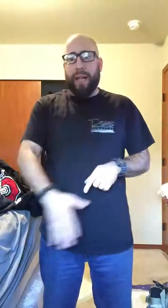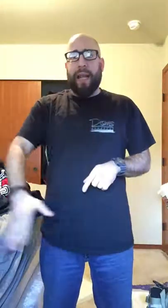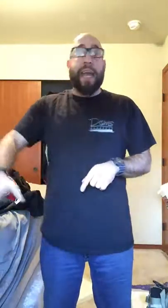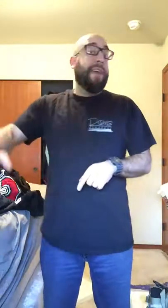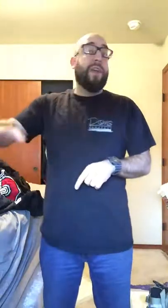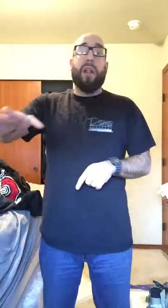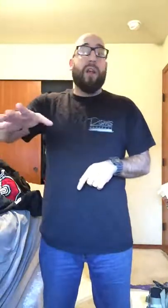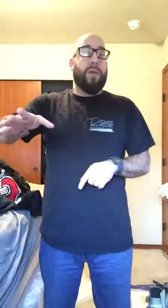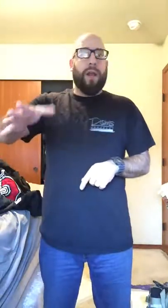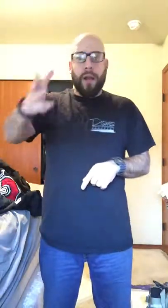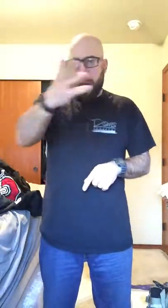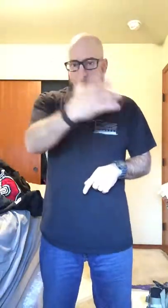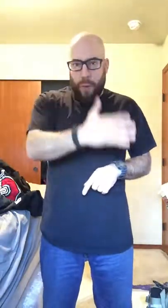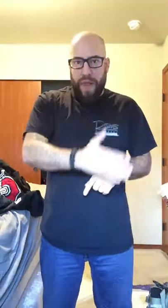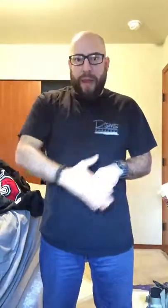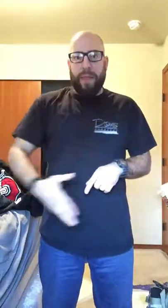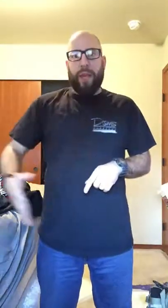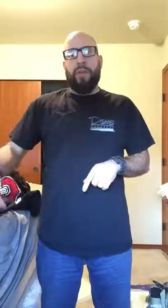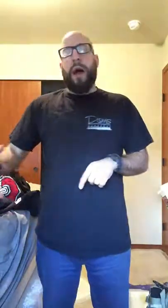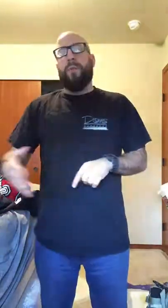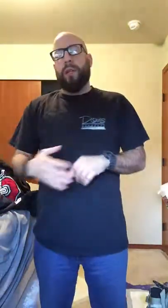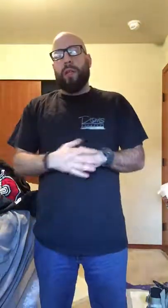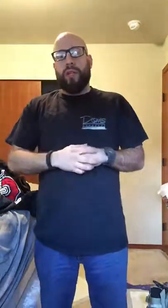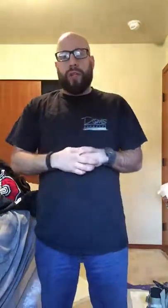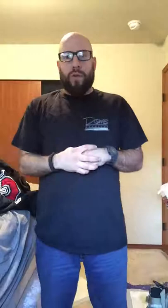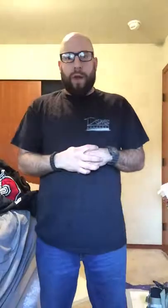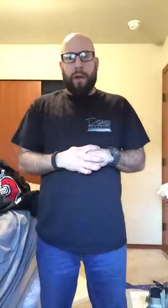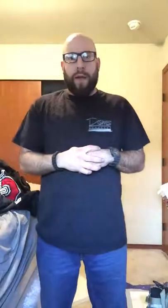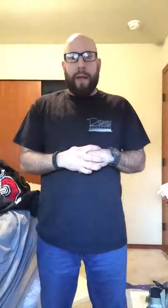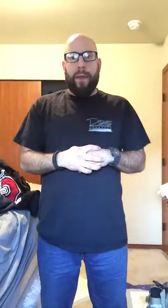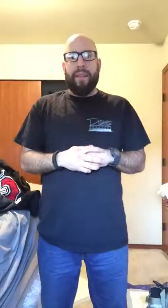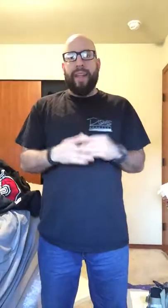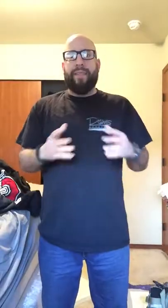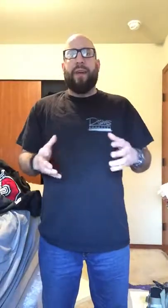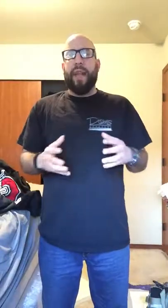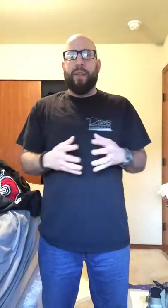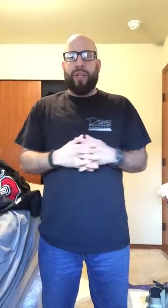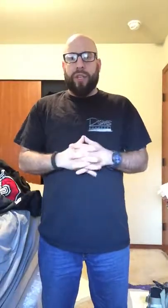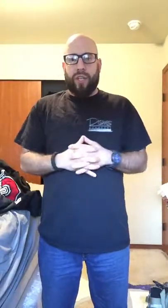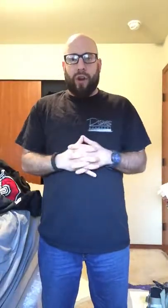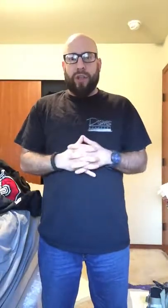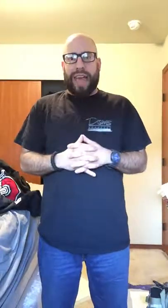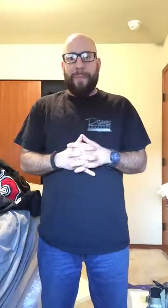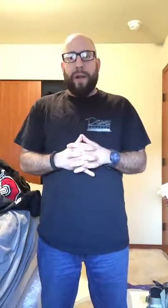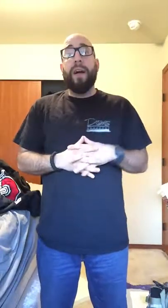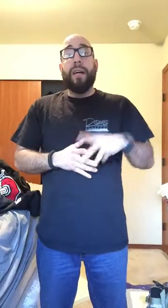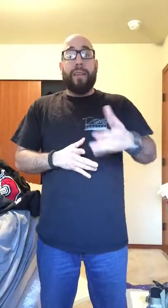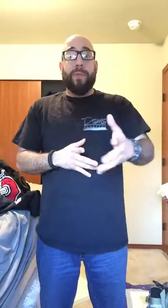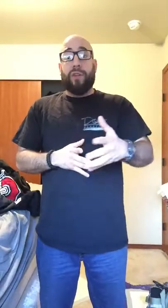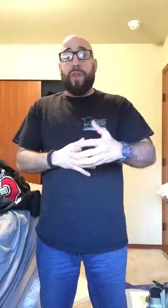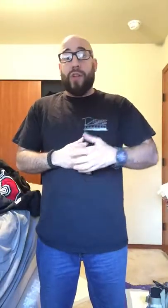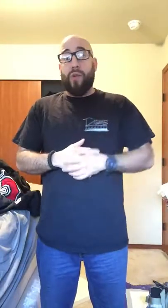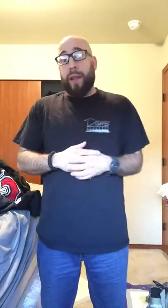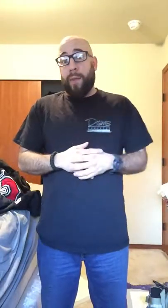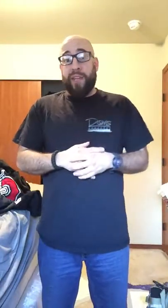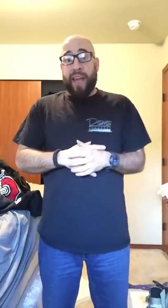contact, even unloaded, with anything you're not willing to destroy, okay? Because that's how negligent discharges happen. Similar to the shooting that we just had at